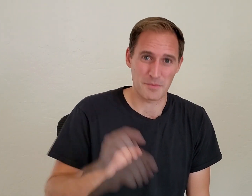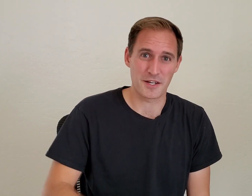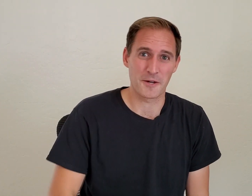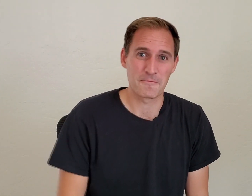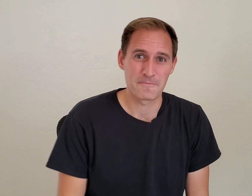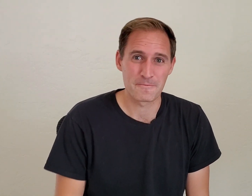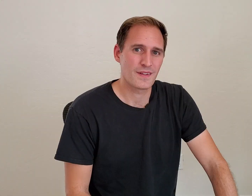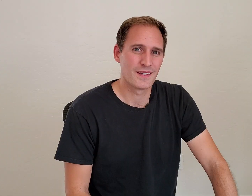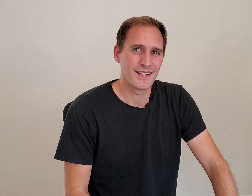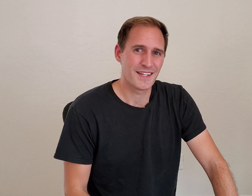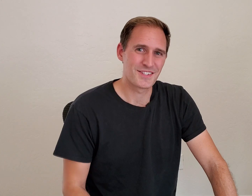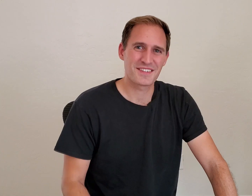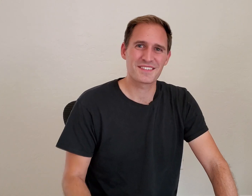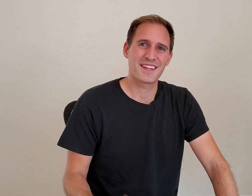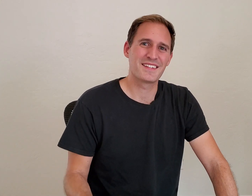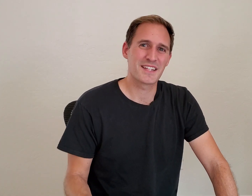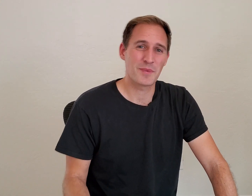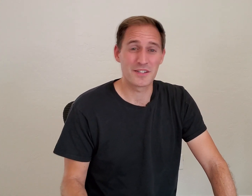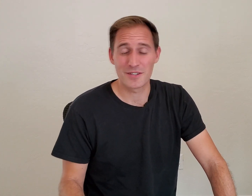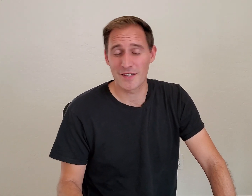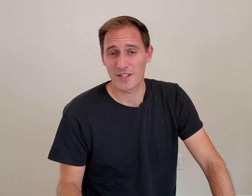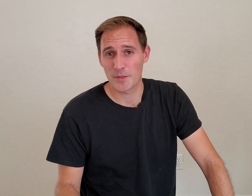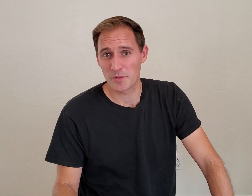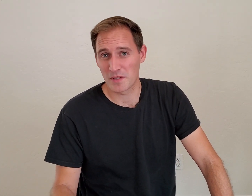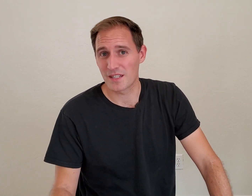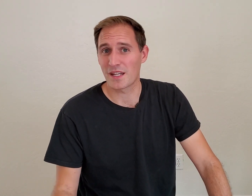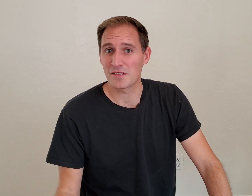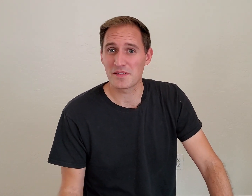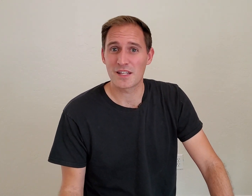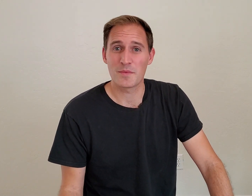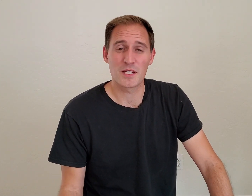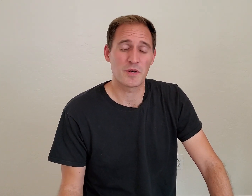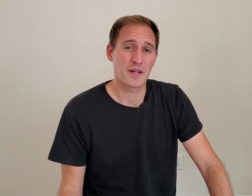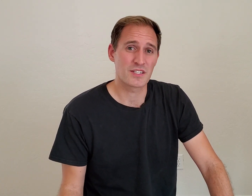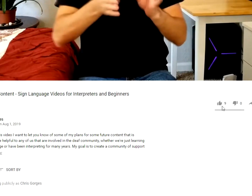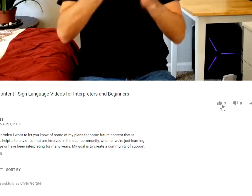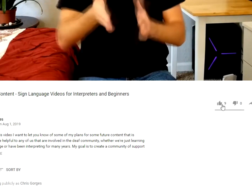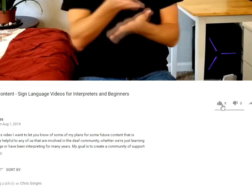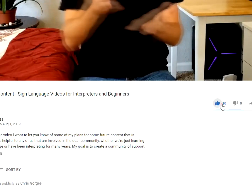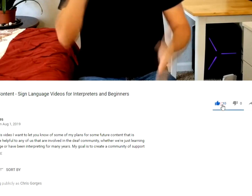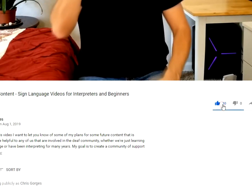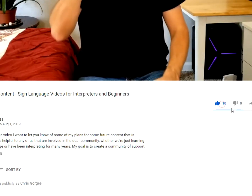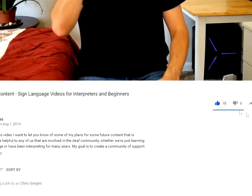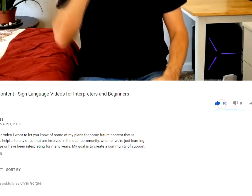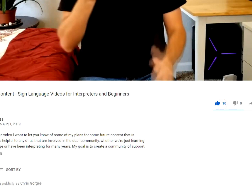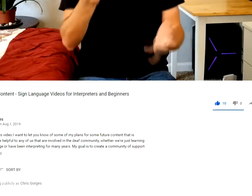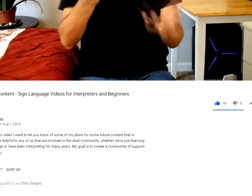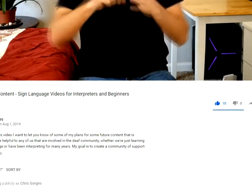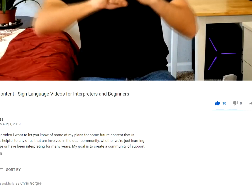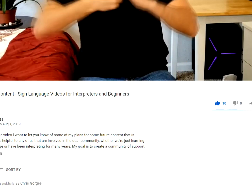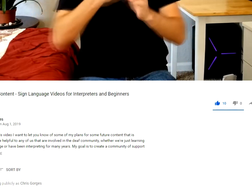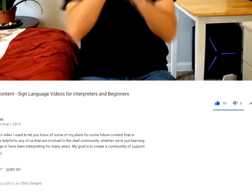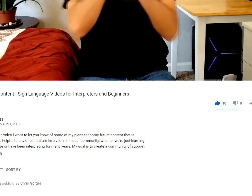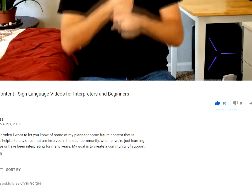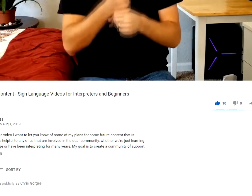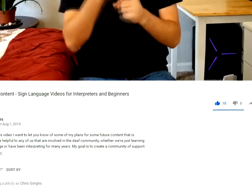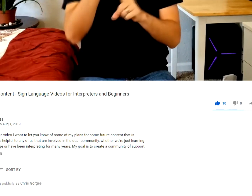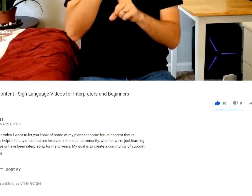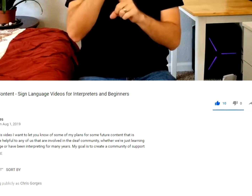here. And just as a heads up, I do have a couple big announcements coming up on my channel. So if you haven't already, I'd encourage you to subscribe and hit